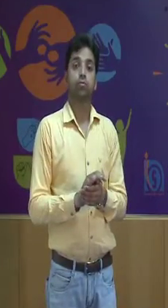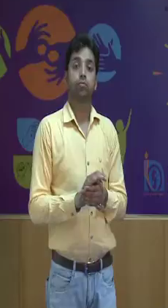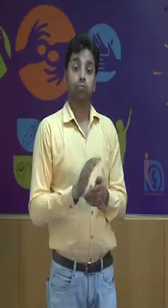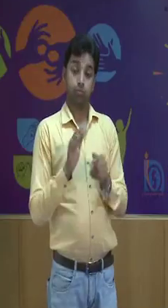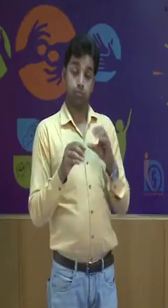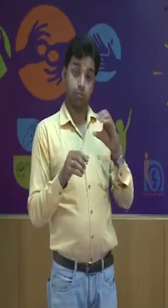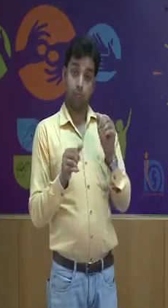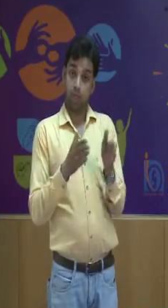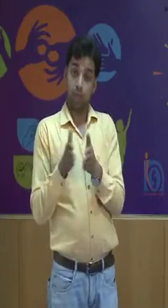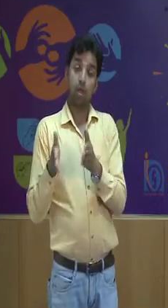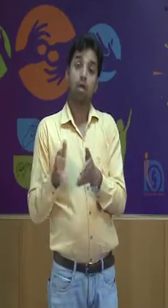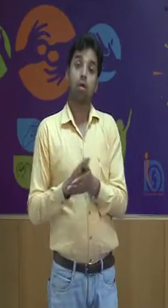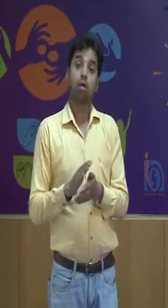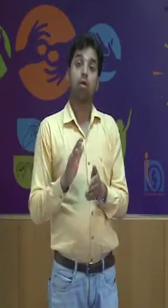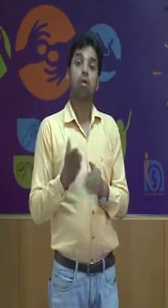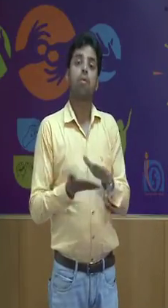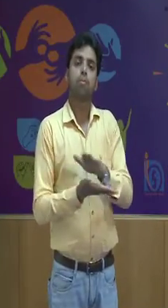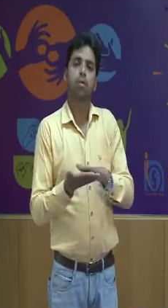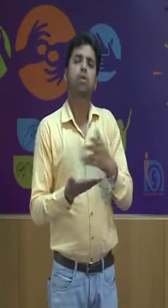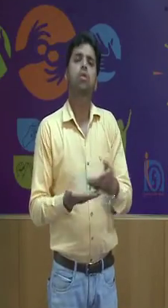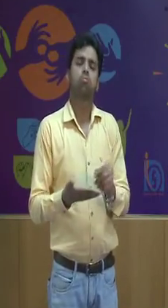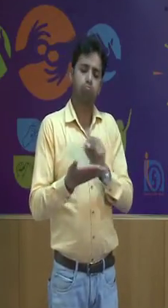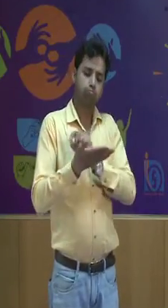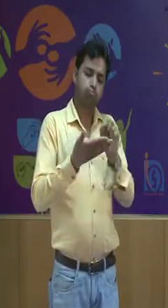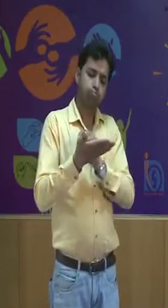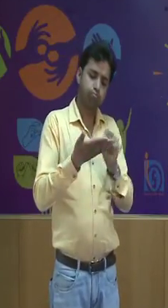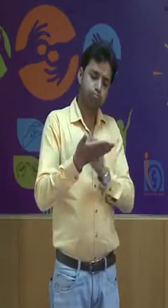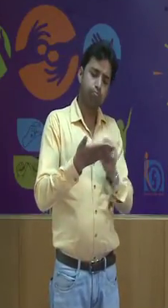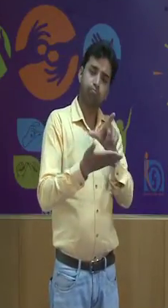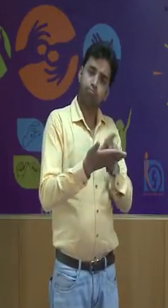The Kayats were basically writers.